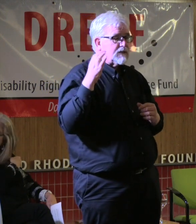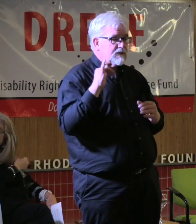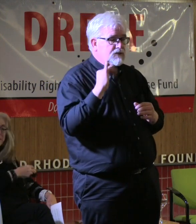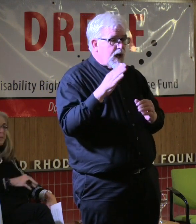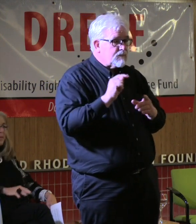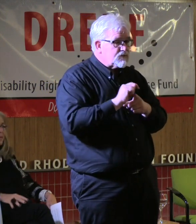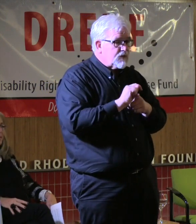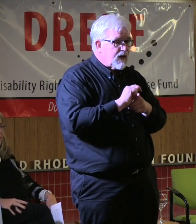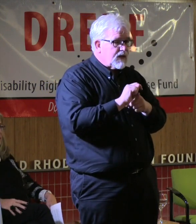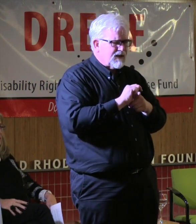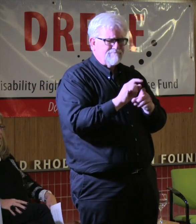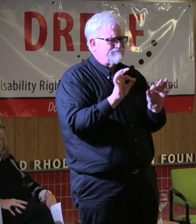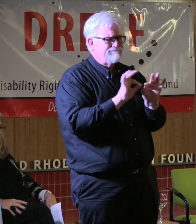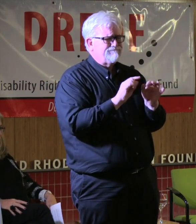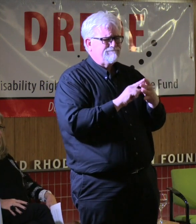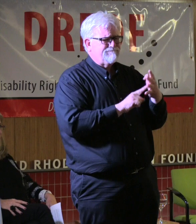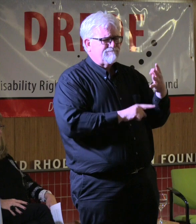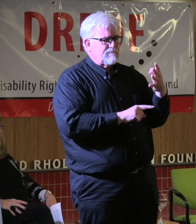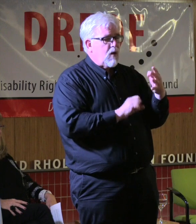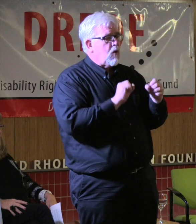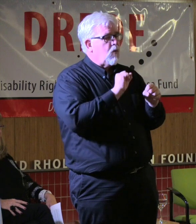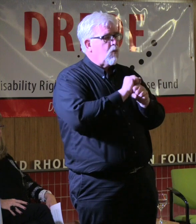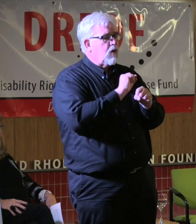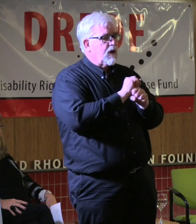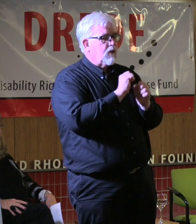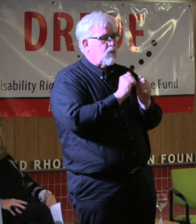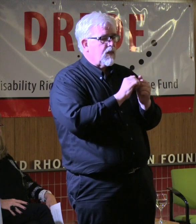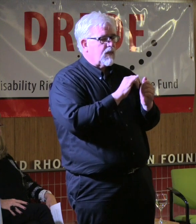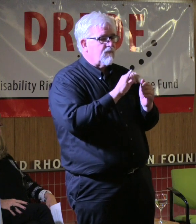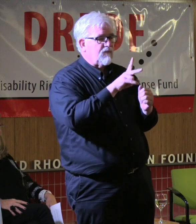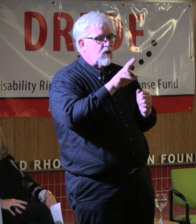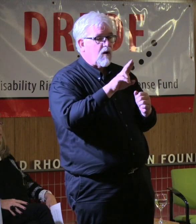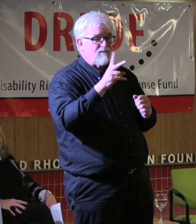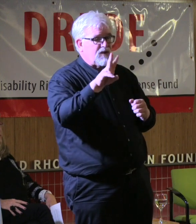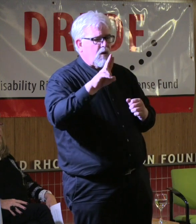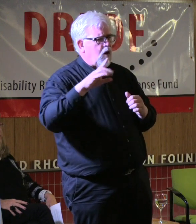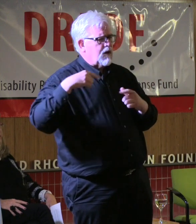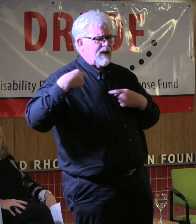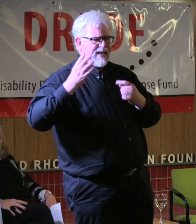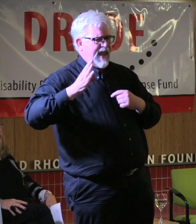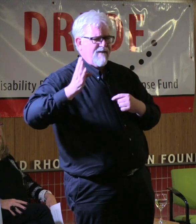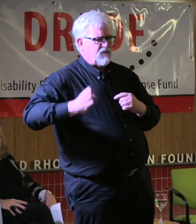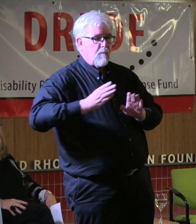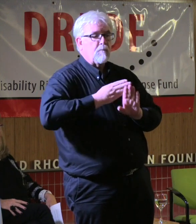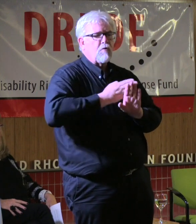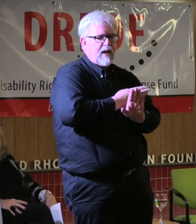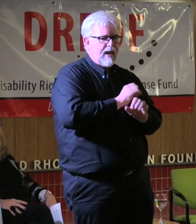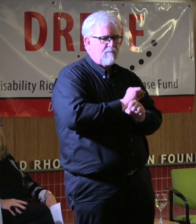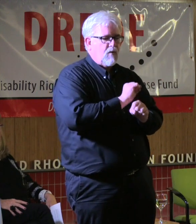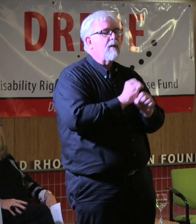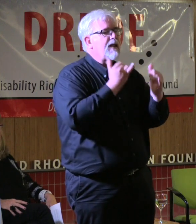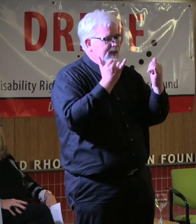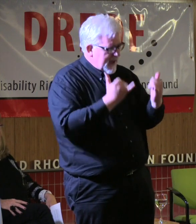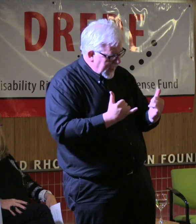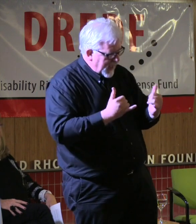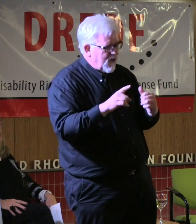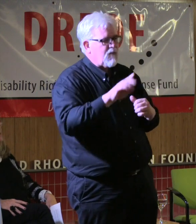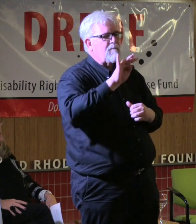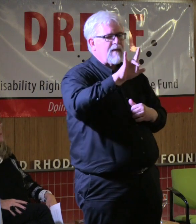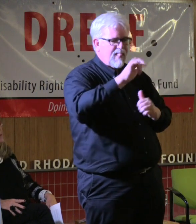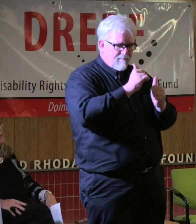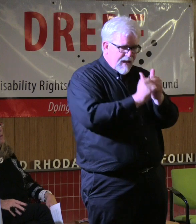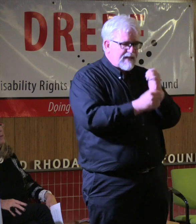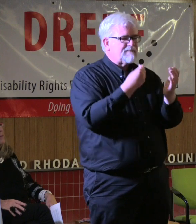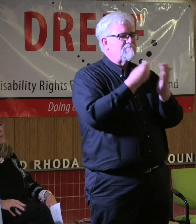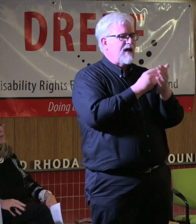training, working with VR to do that. VR's never done this. Now they will, because of the bill that we got